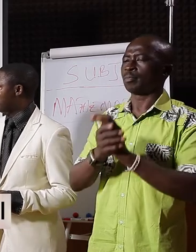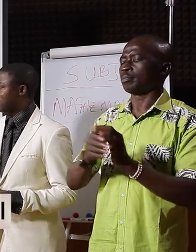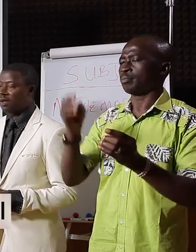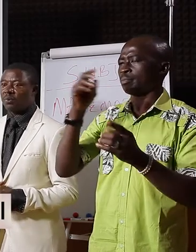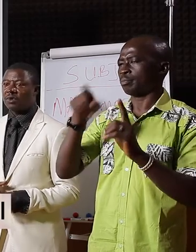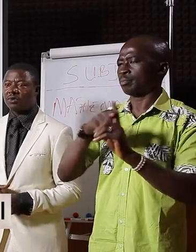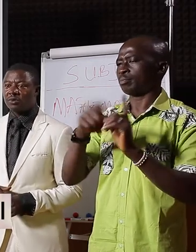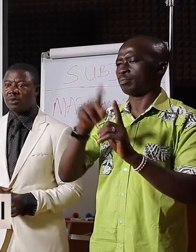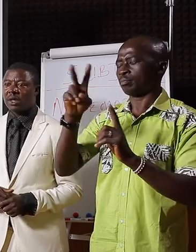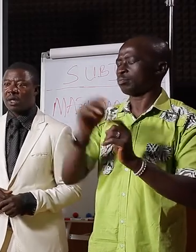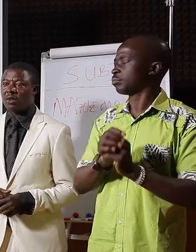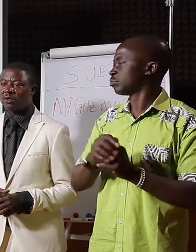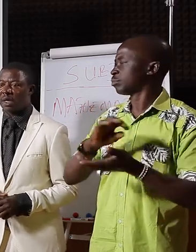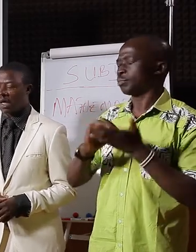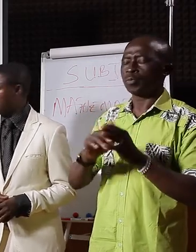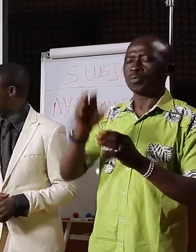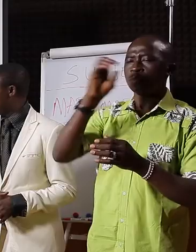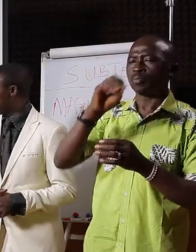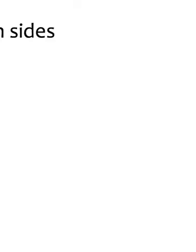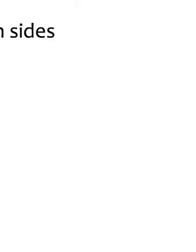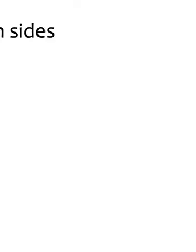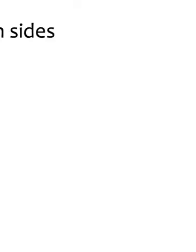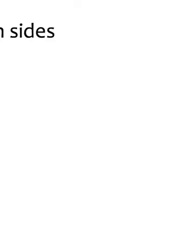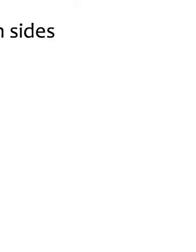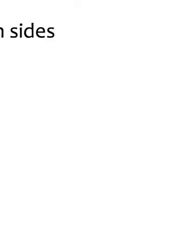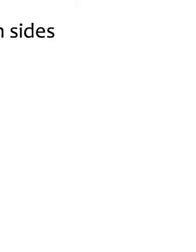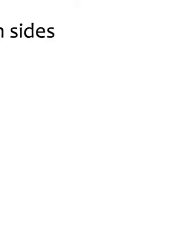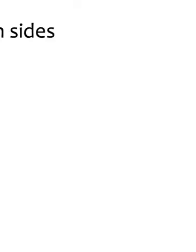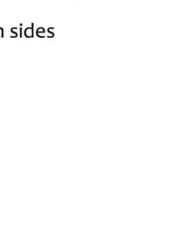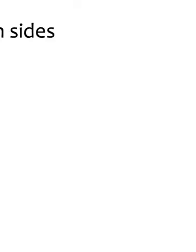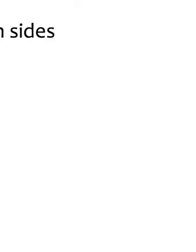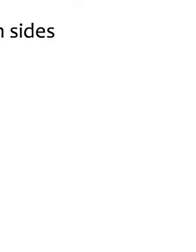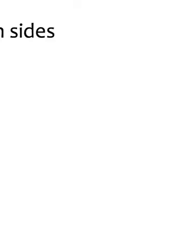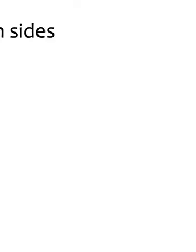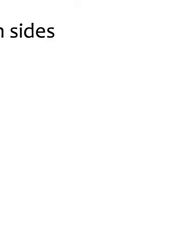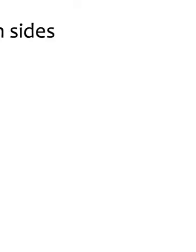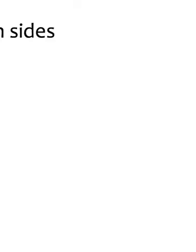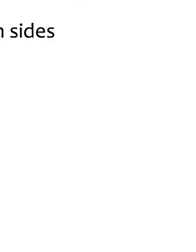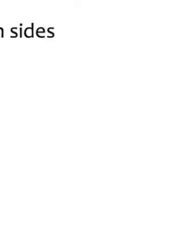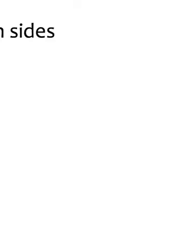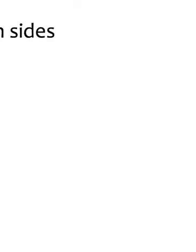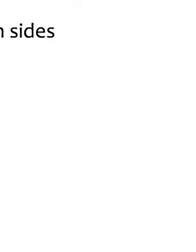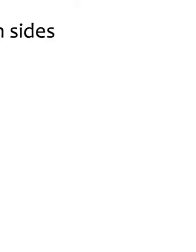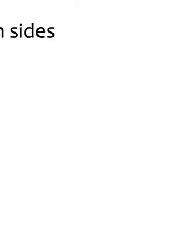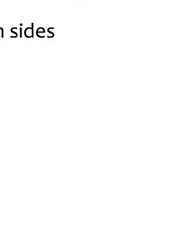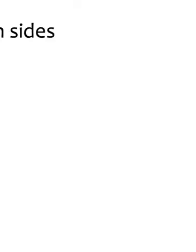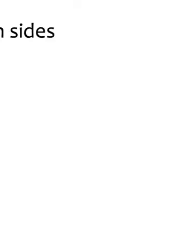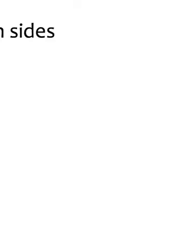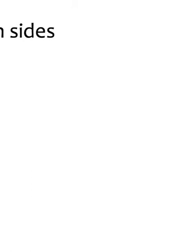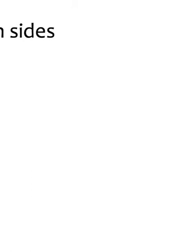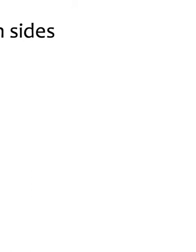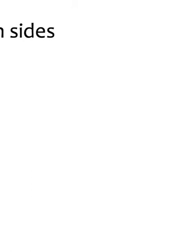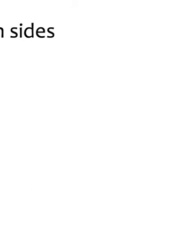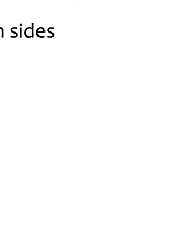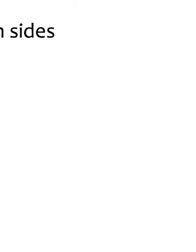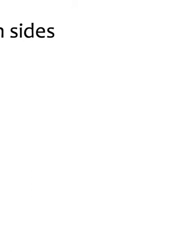So we have 0 plus 2 equals to r. Our r in this case is 2. Hence, our r,